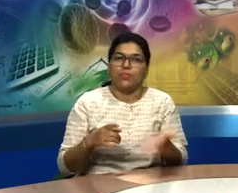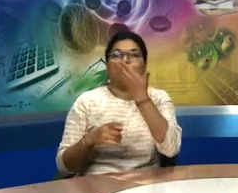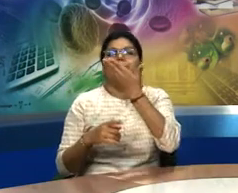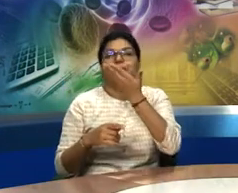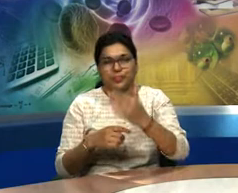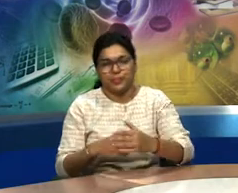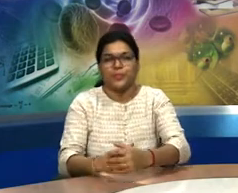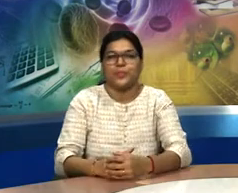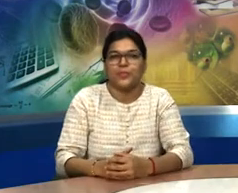poison.